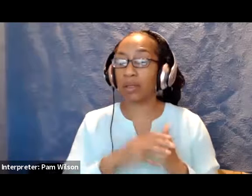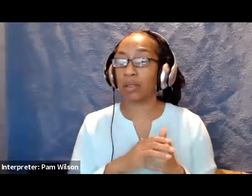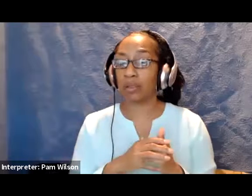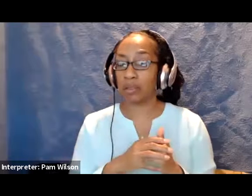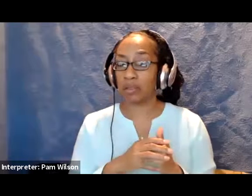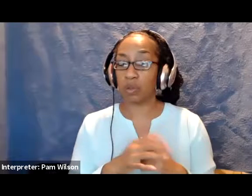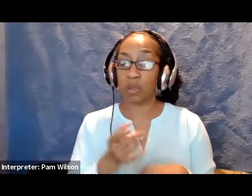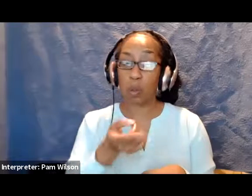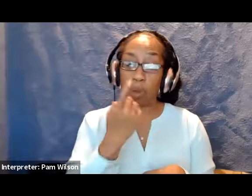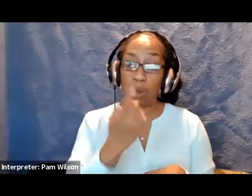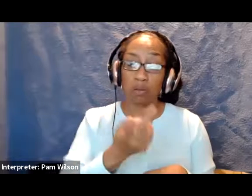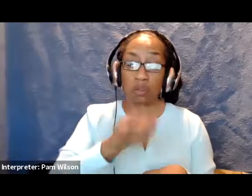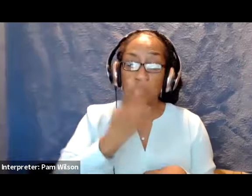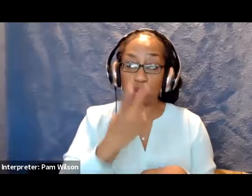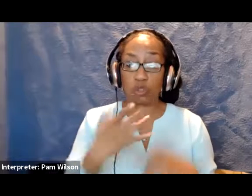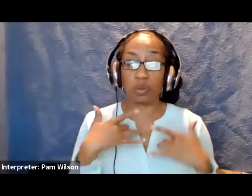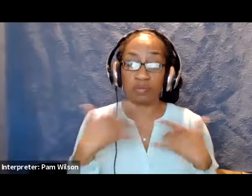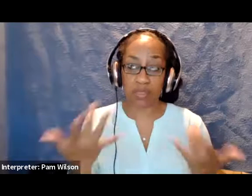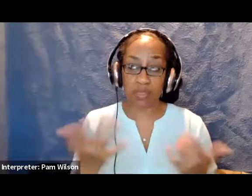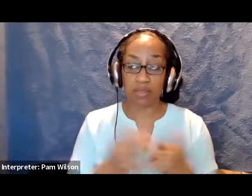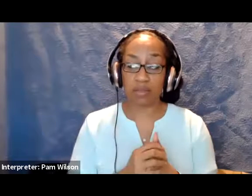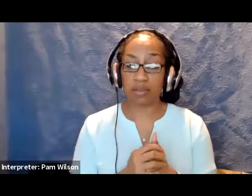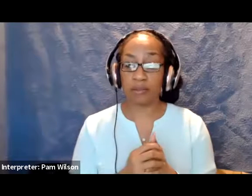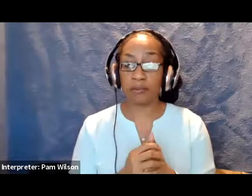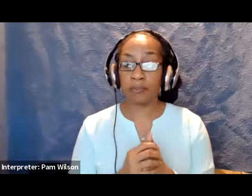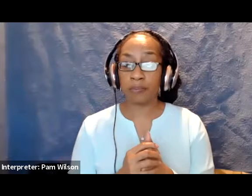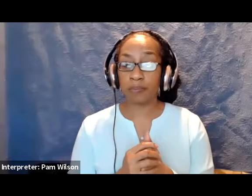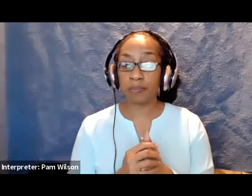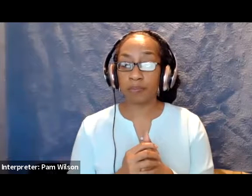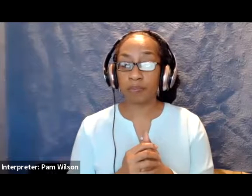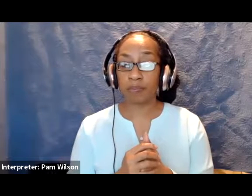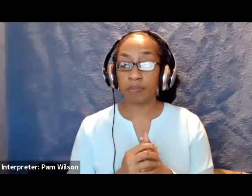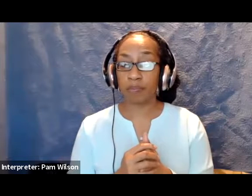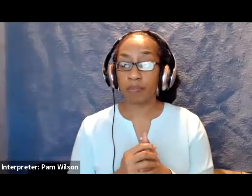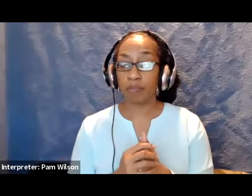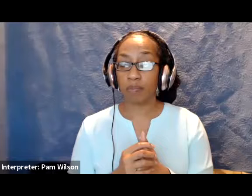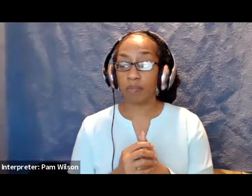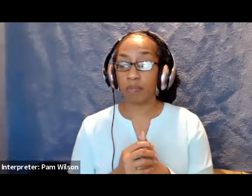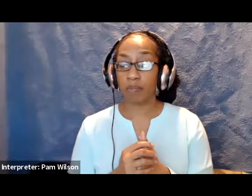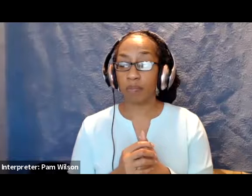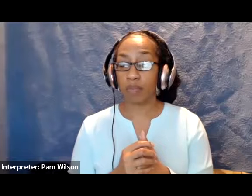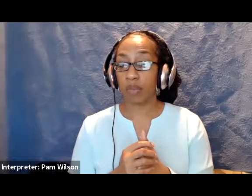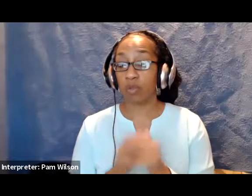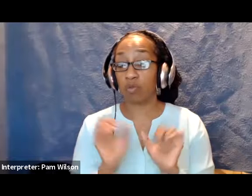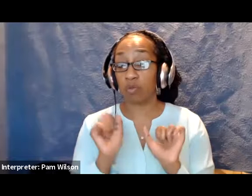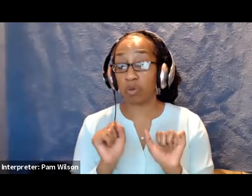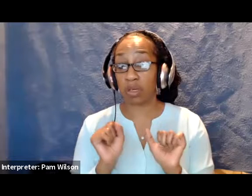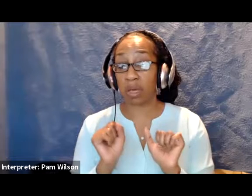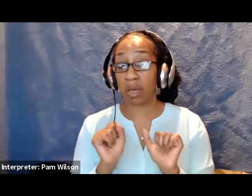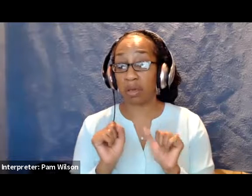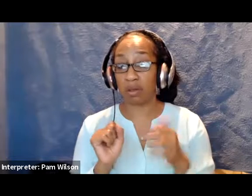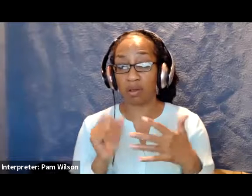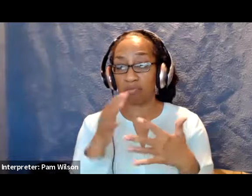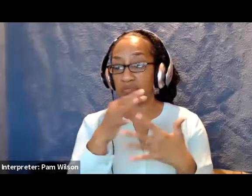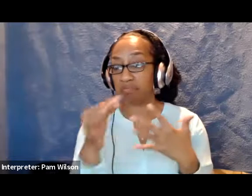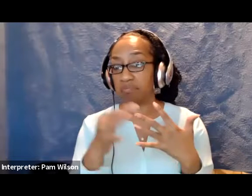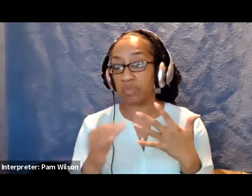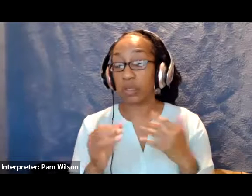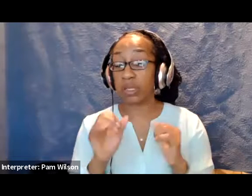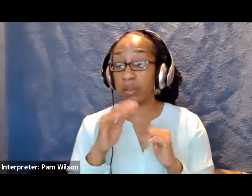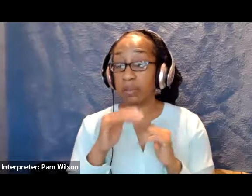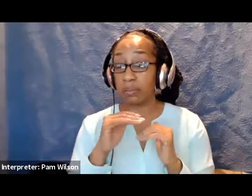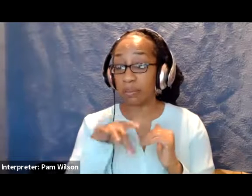2 events. All right, so again, you can choose multiple options.